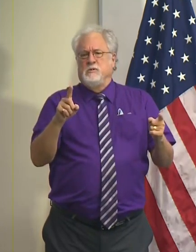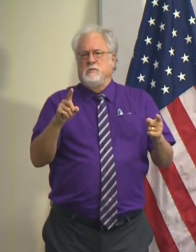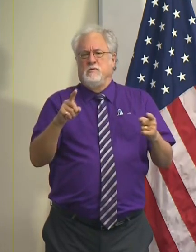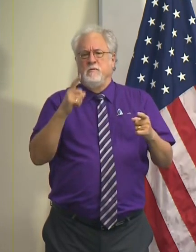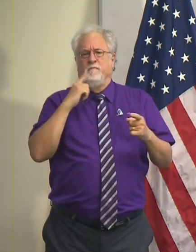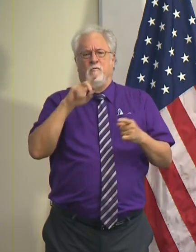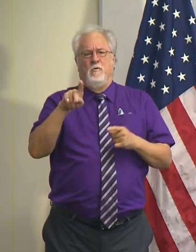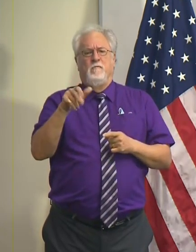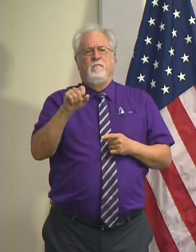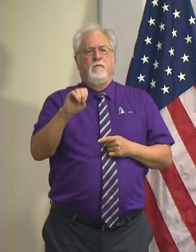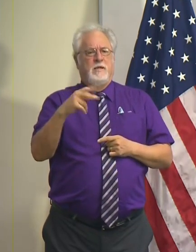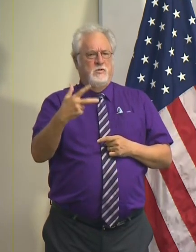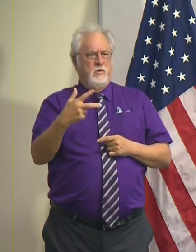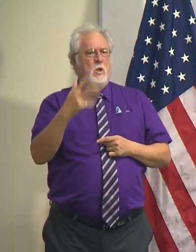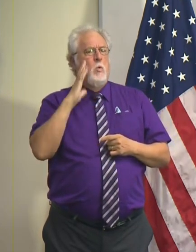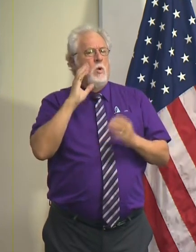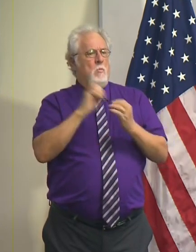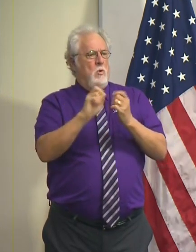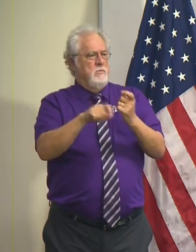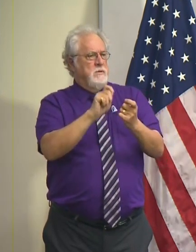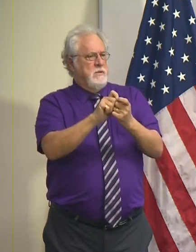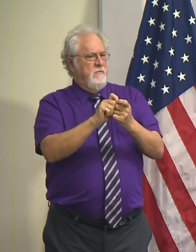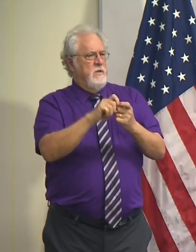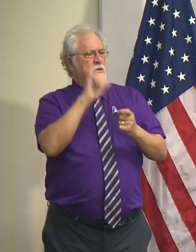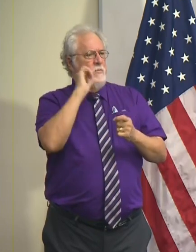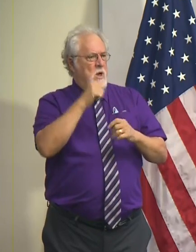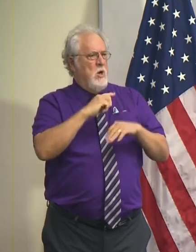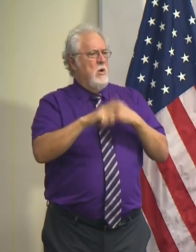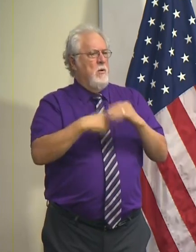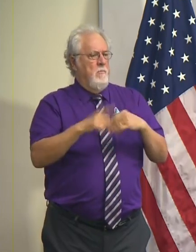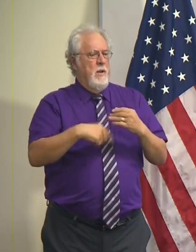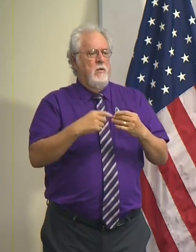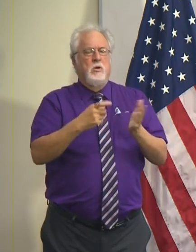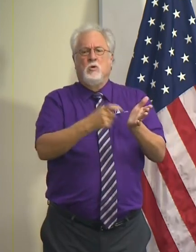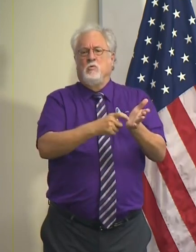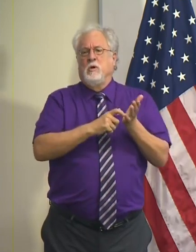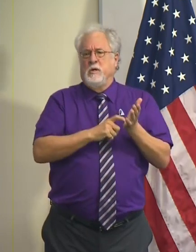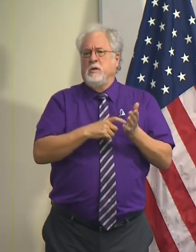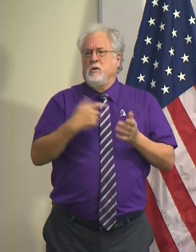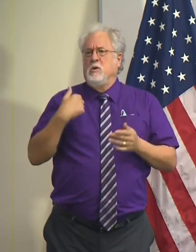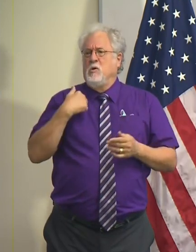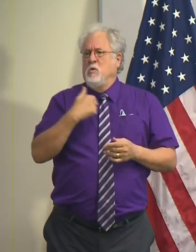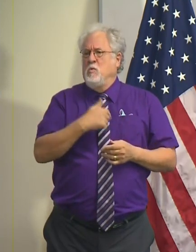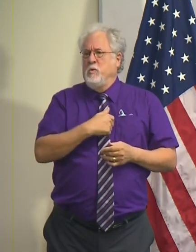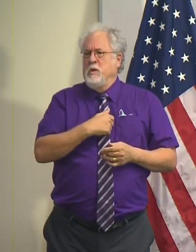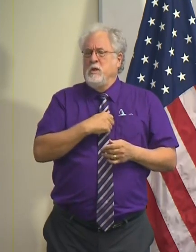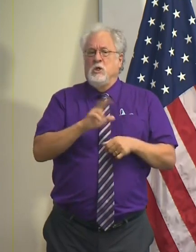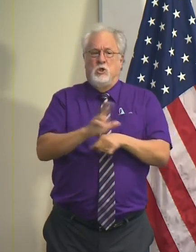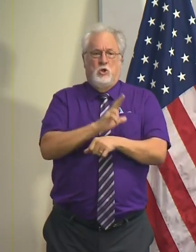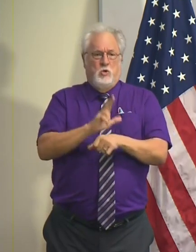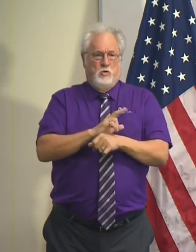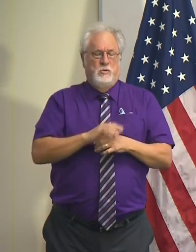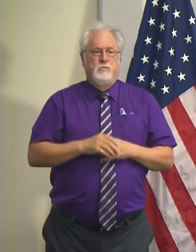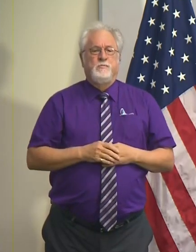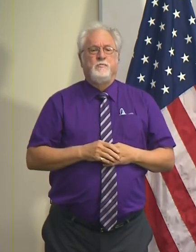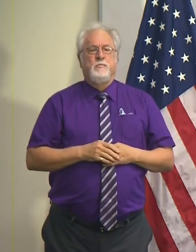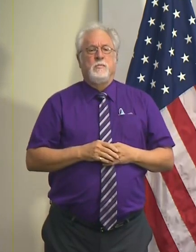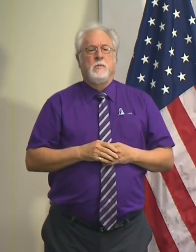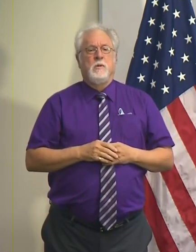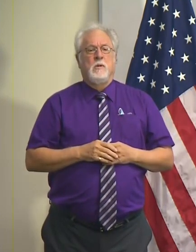3. And we will be more specific with you tomorrow about the criteria that we used.